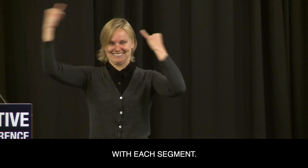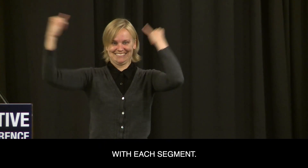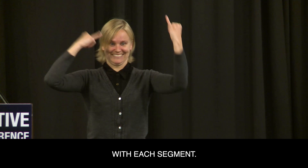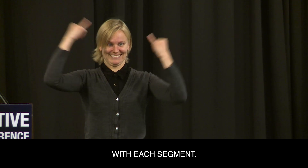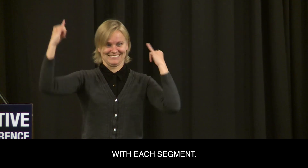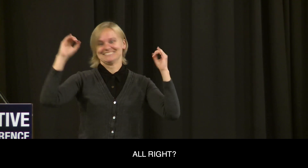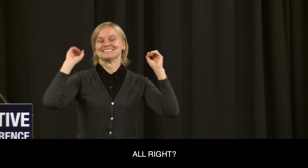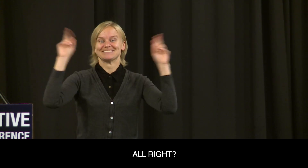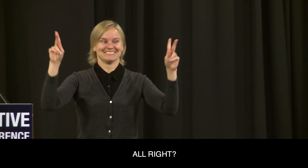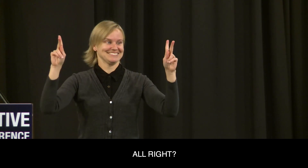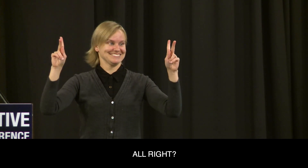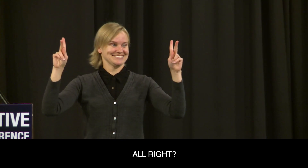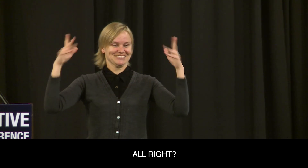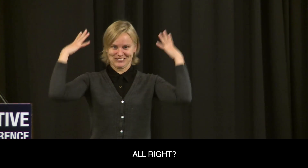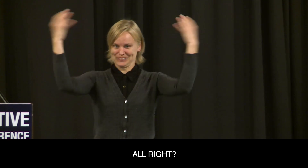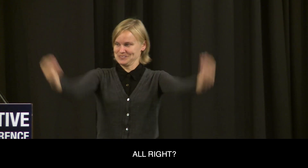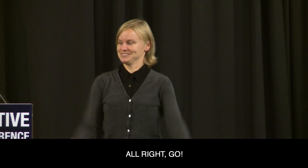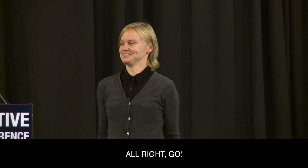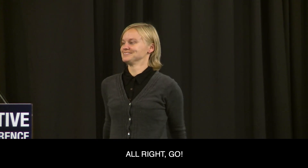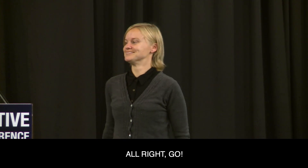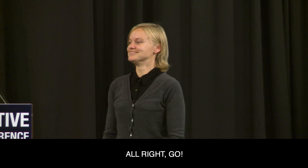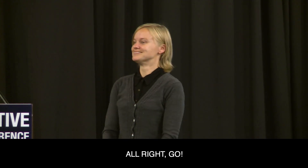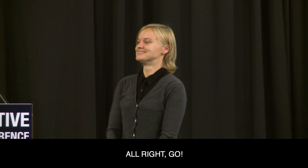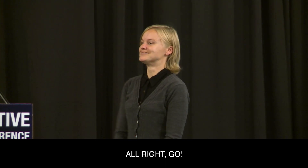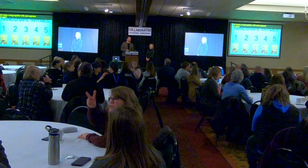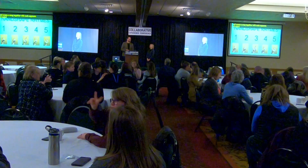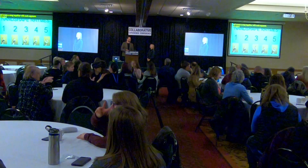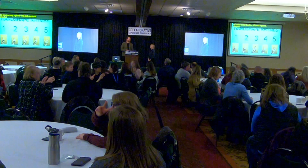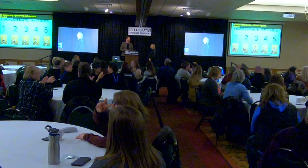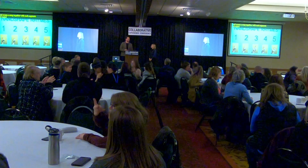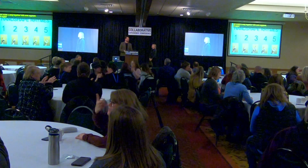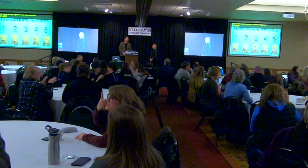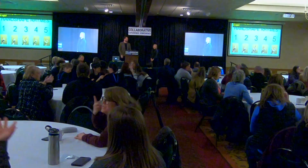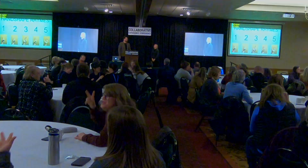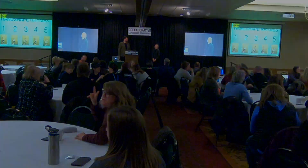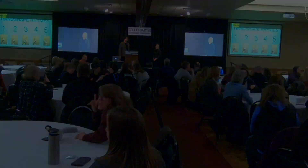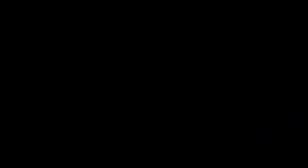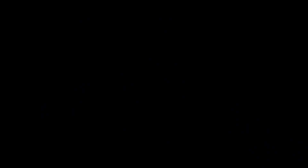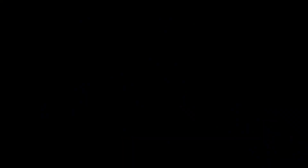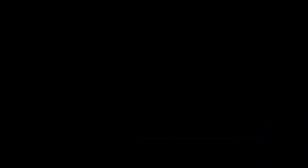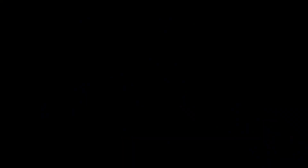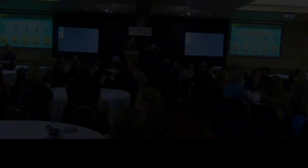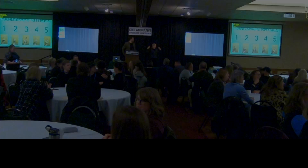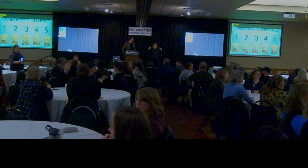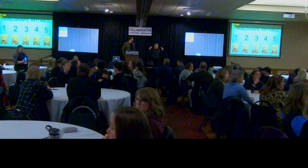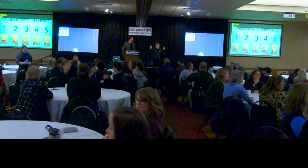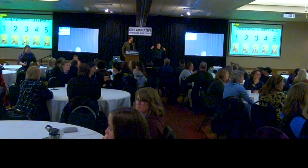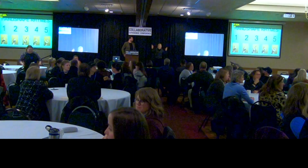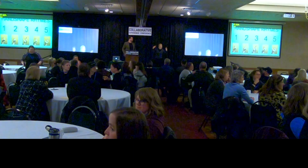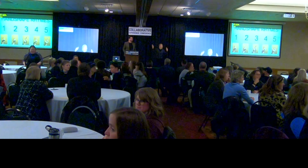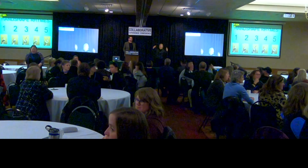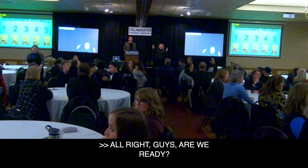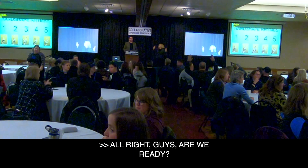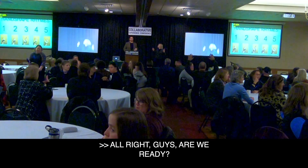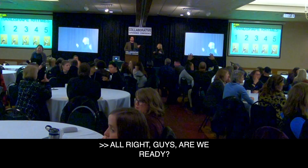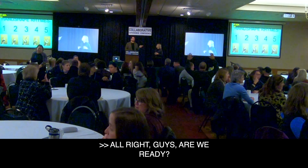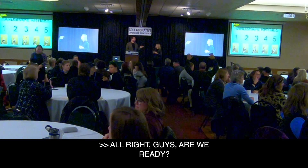segment, all right? All right, go. All right, guys, are we